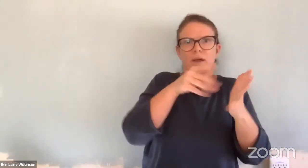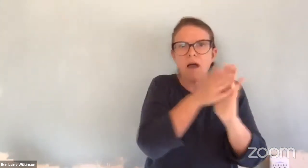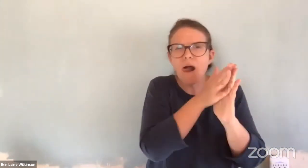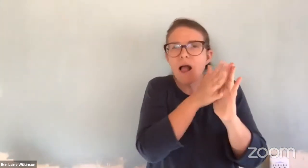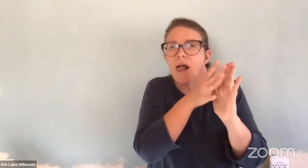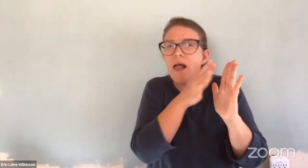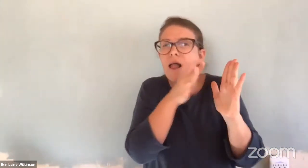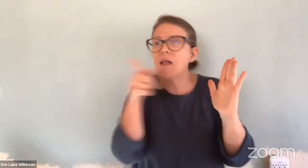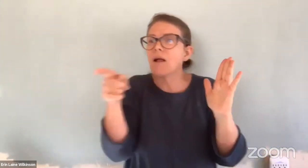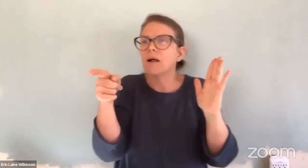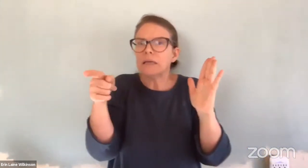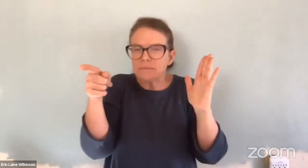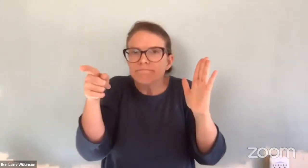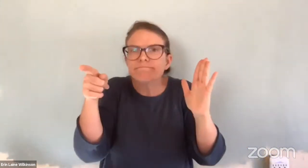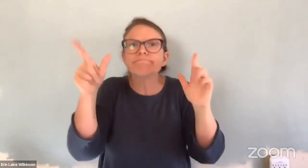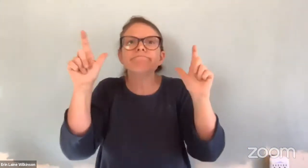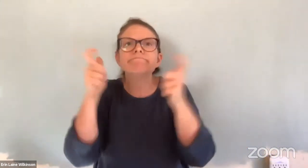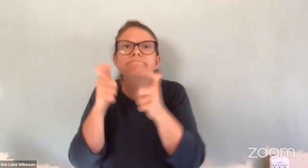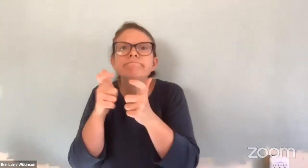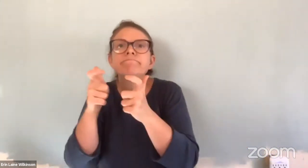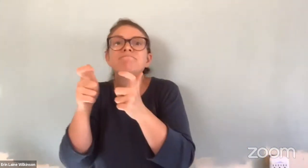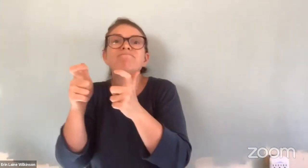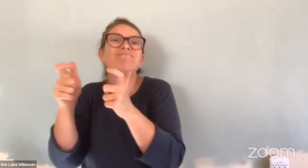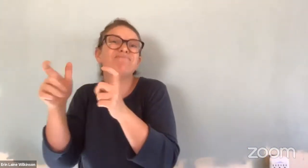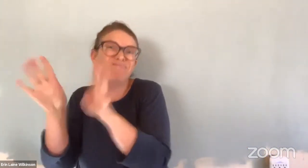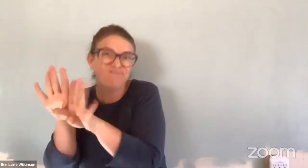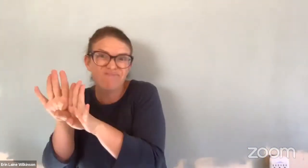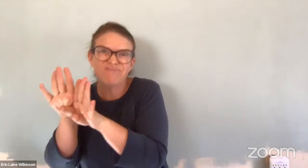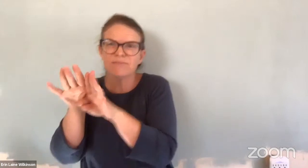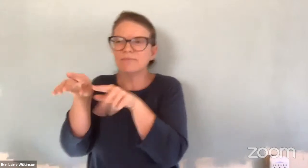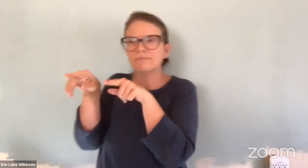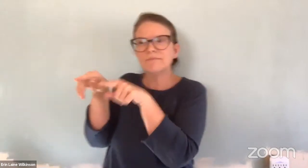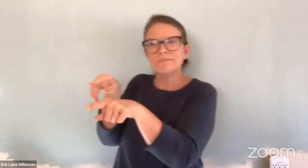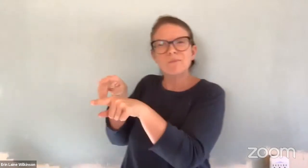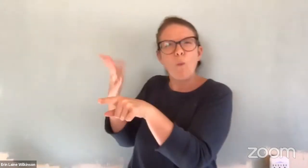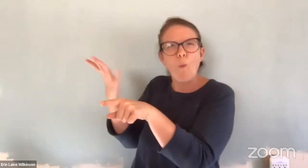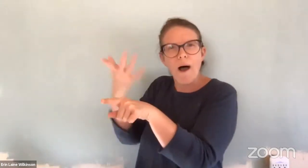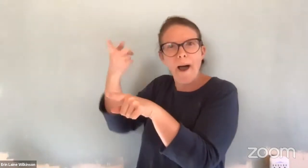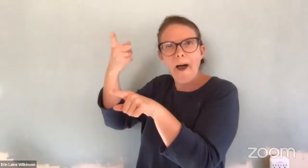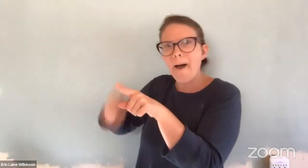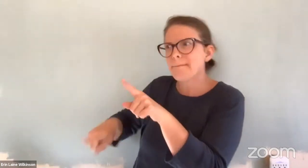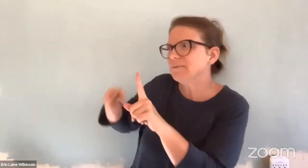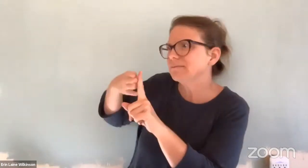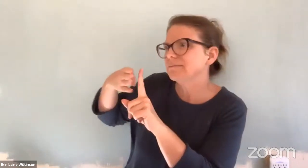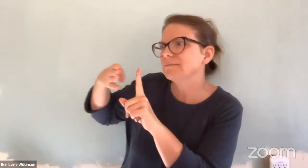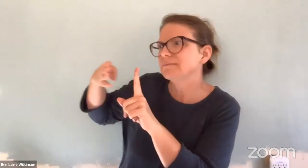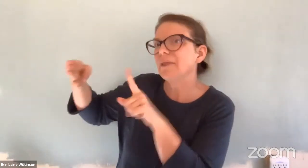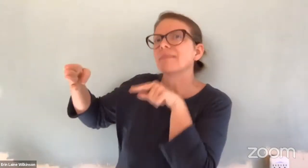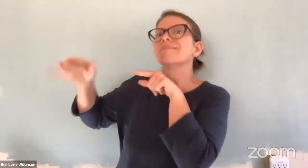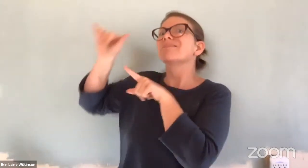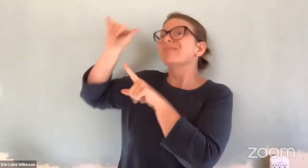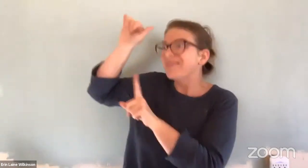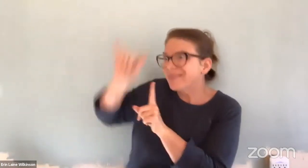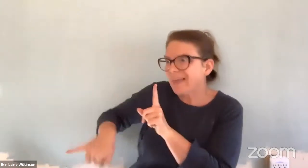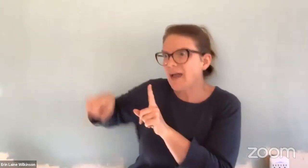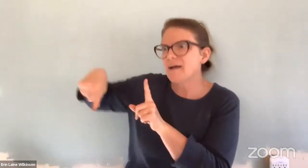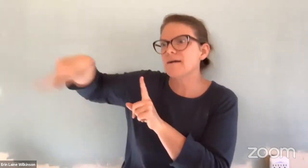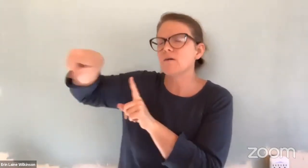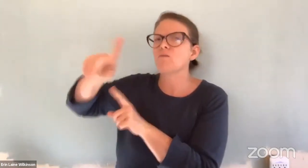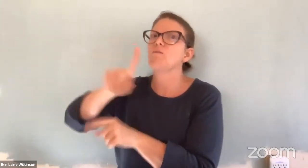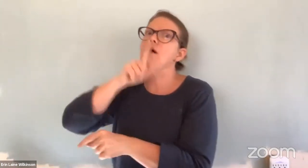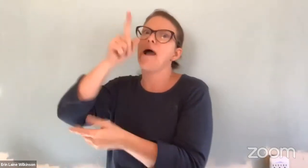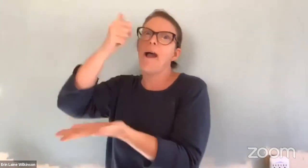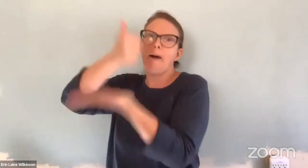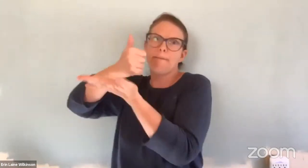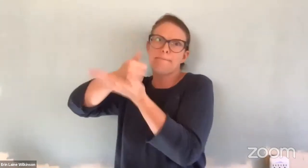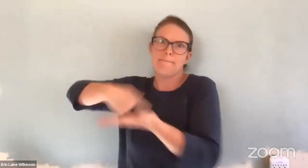all thrown together, and as I said, time went on, but then schools were closed, the numbers went down. What's happened